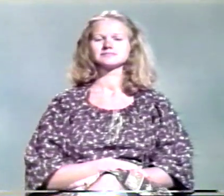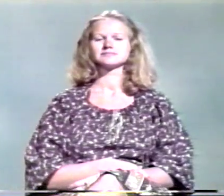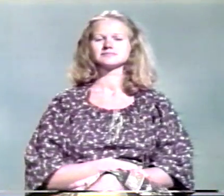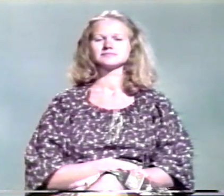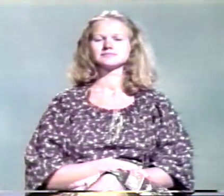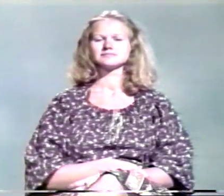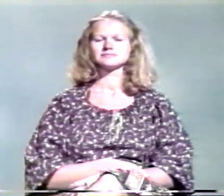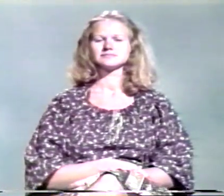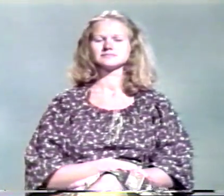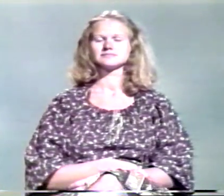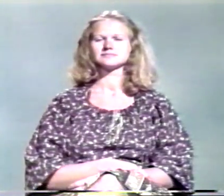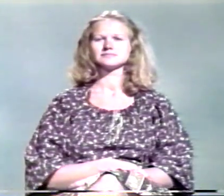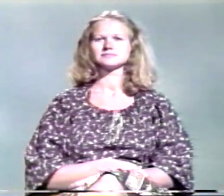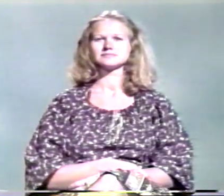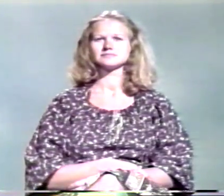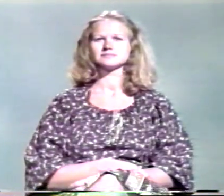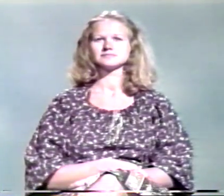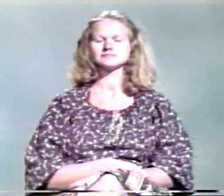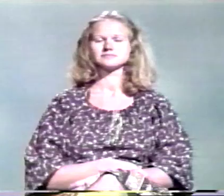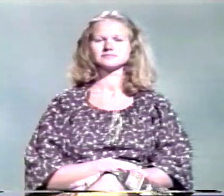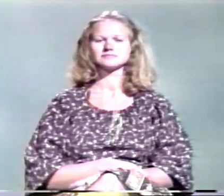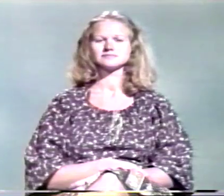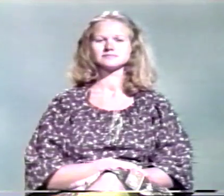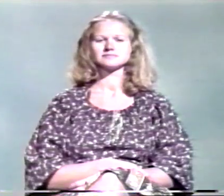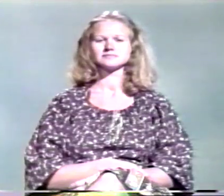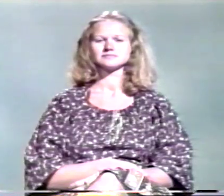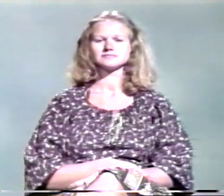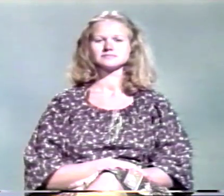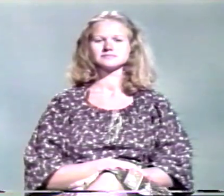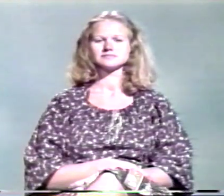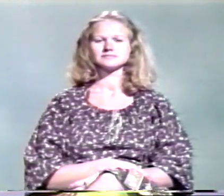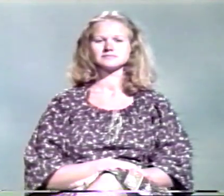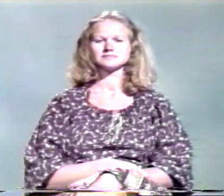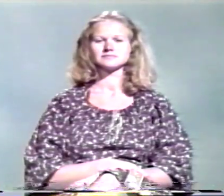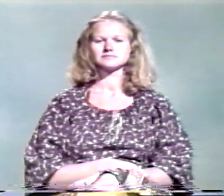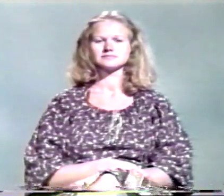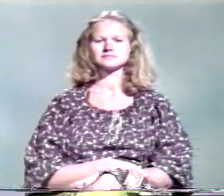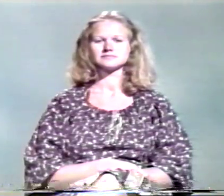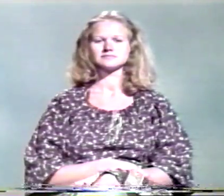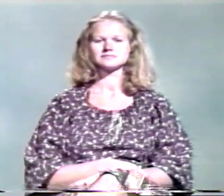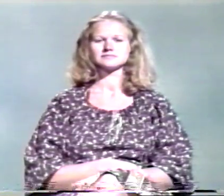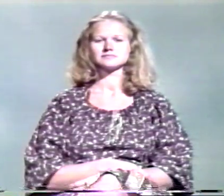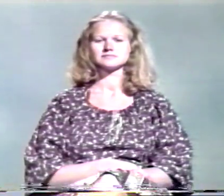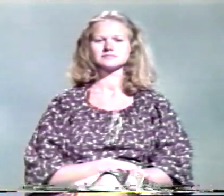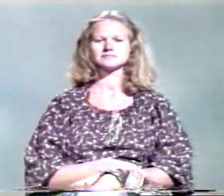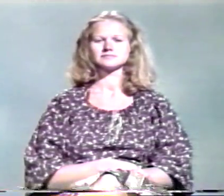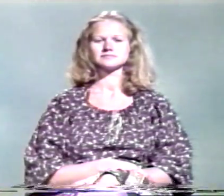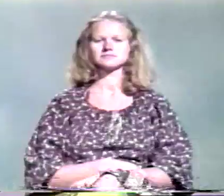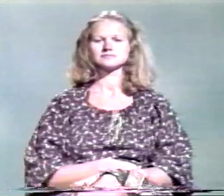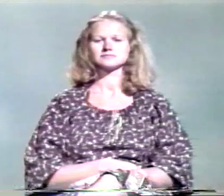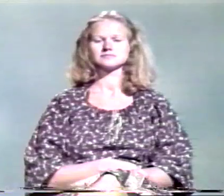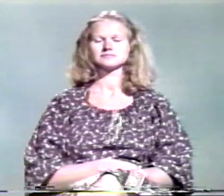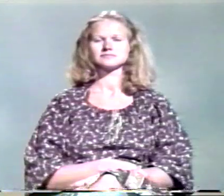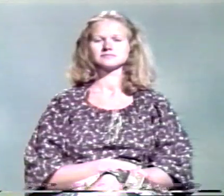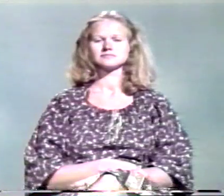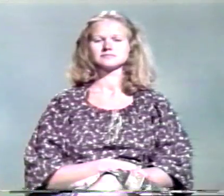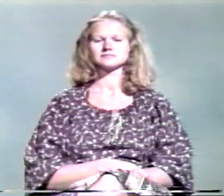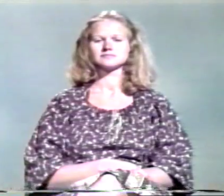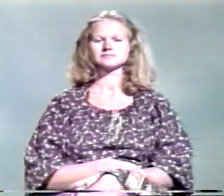Here we have a direct quotation again. First you mention who was speaking and then what they said. So the boy said he was sorry and then went away.